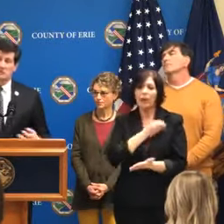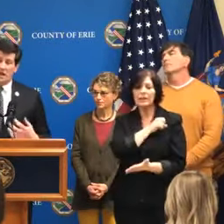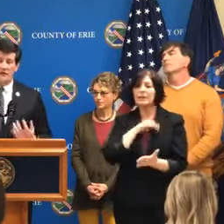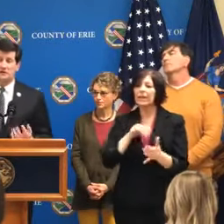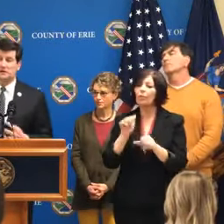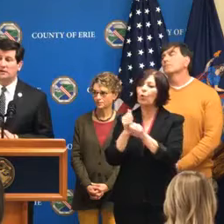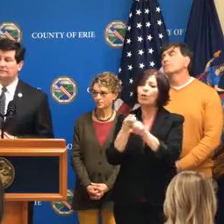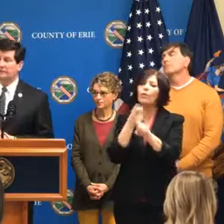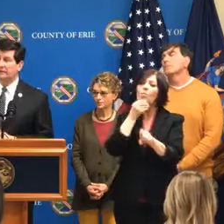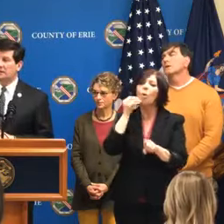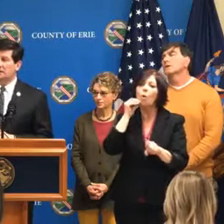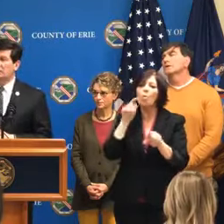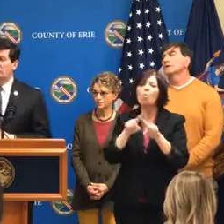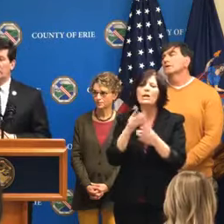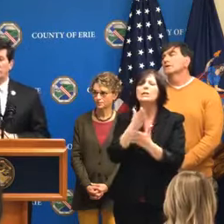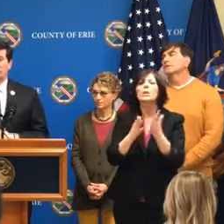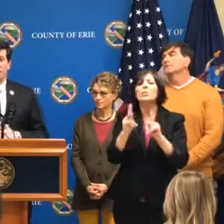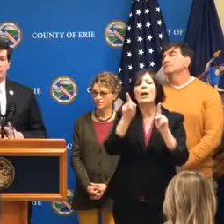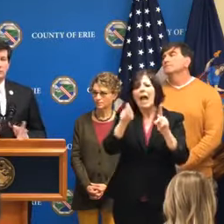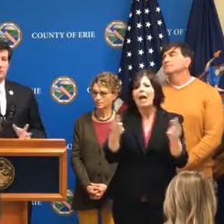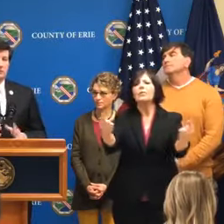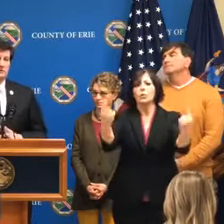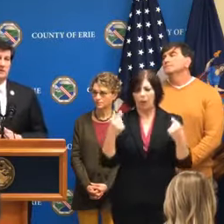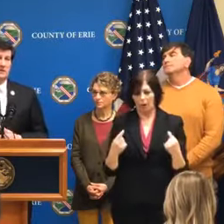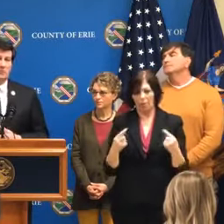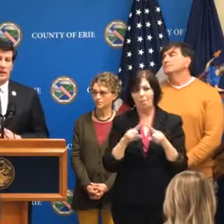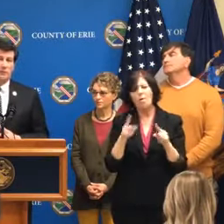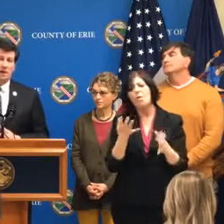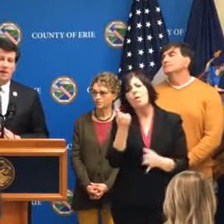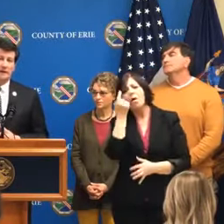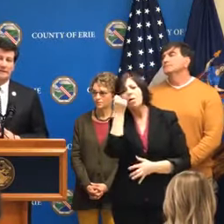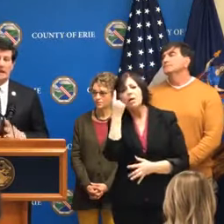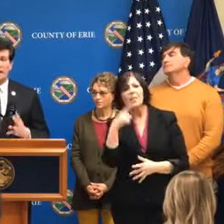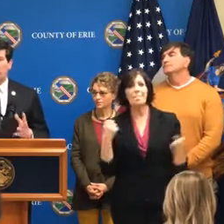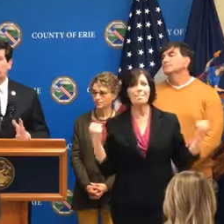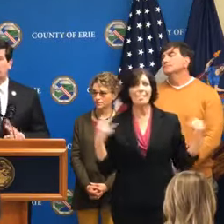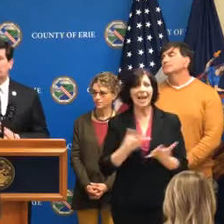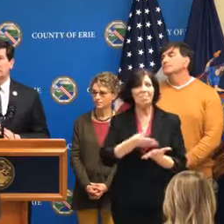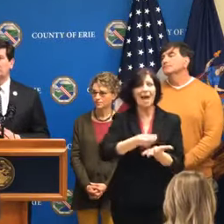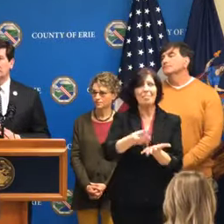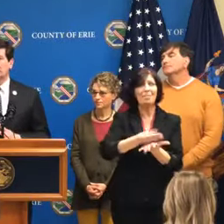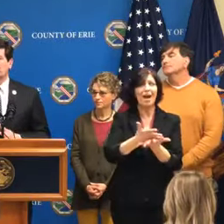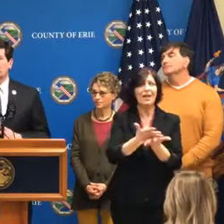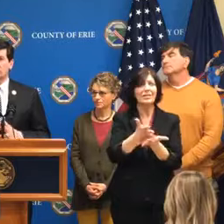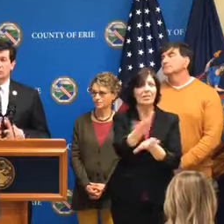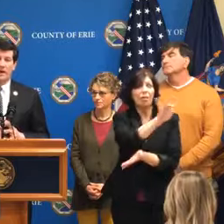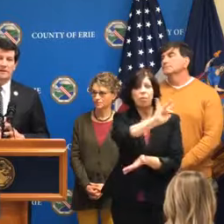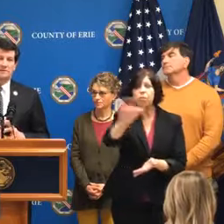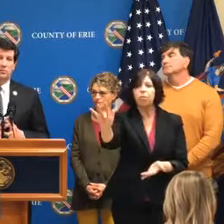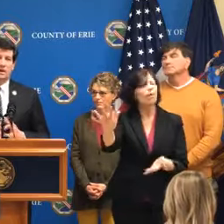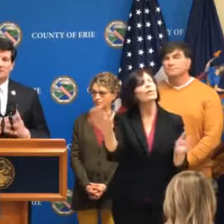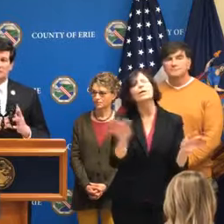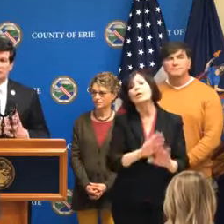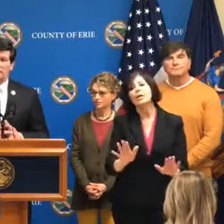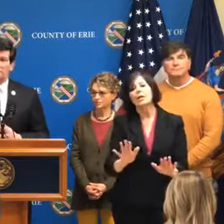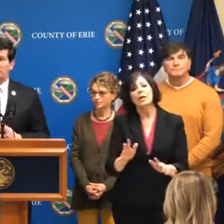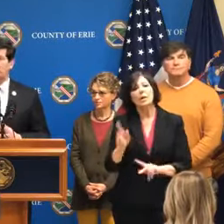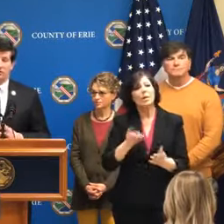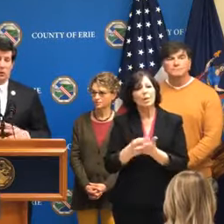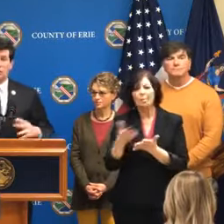others that have to come in. But we want people to understand the panic buying is not helping things. People are buying supplies and